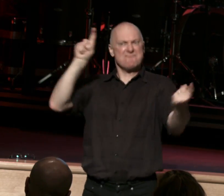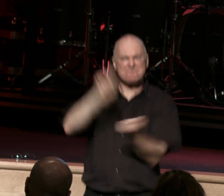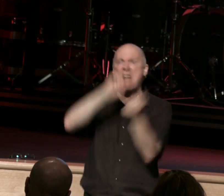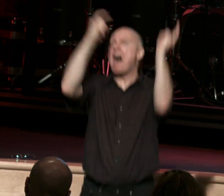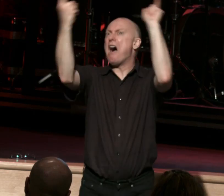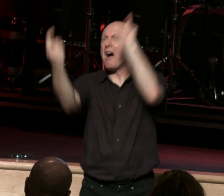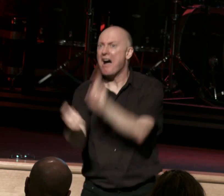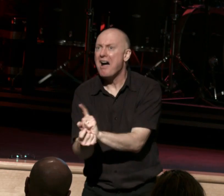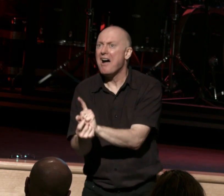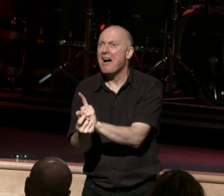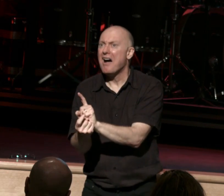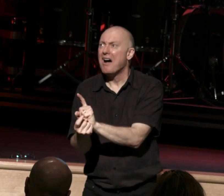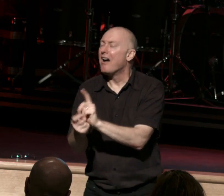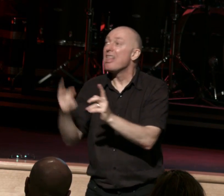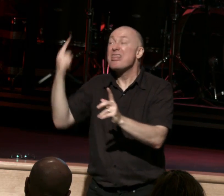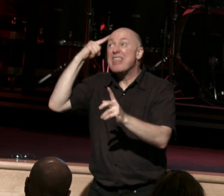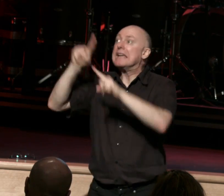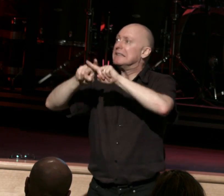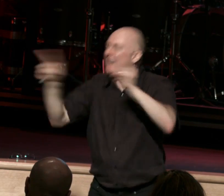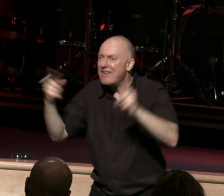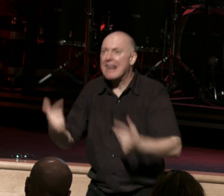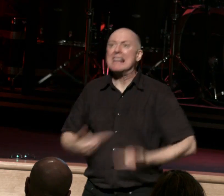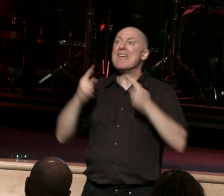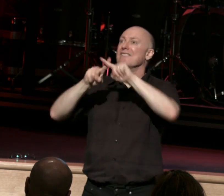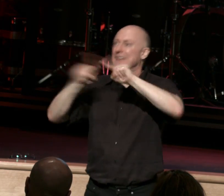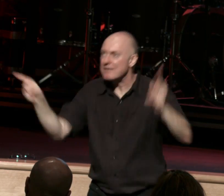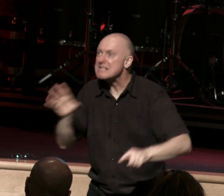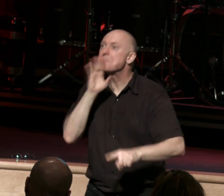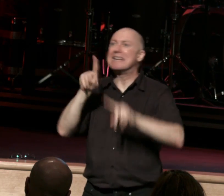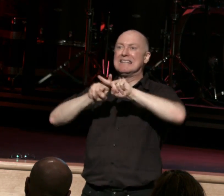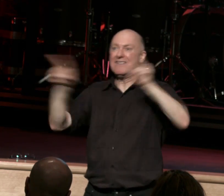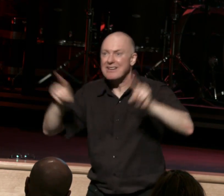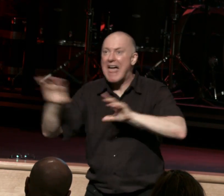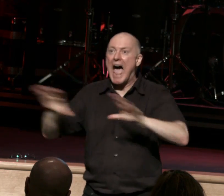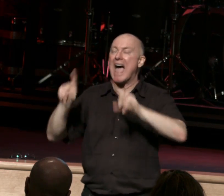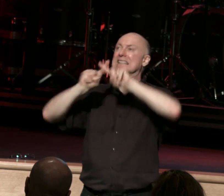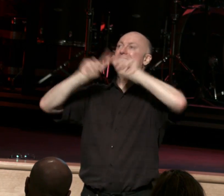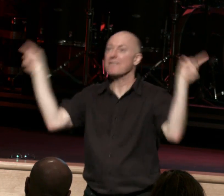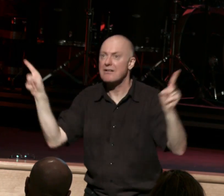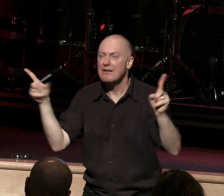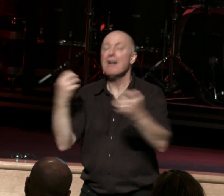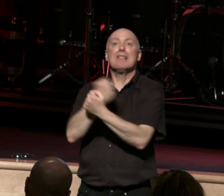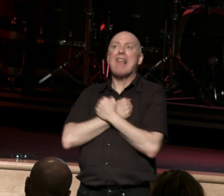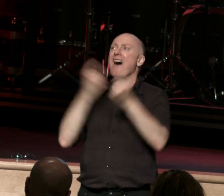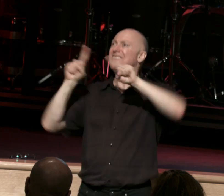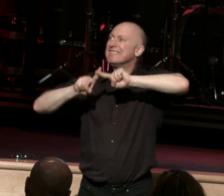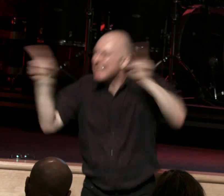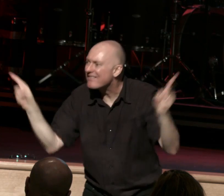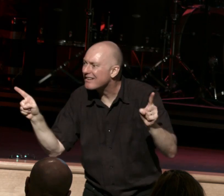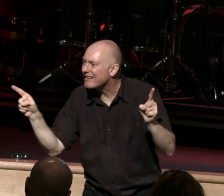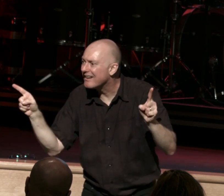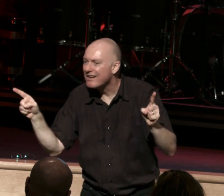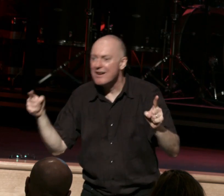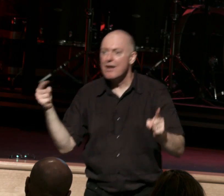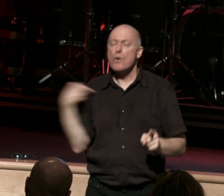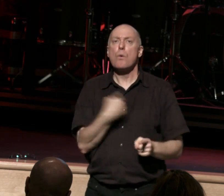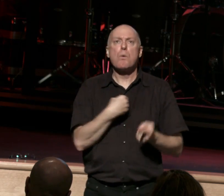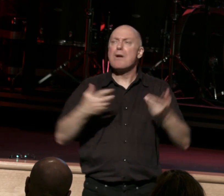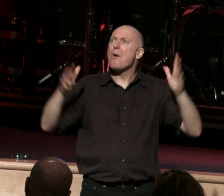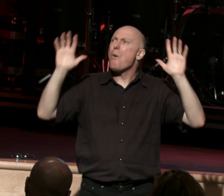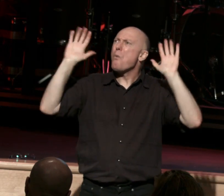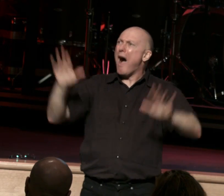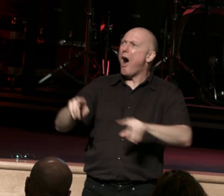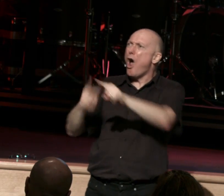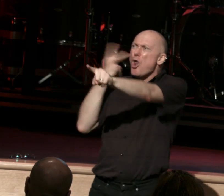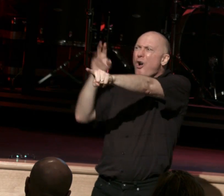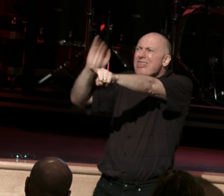completely transformed. They think differently. They live differently. They speak differently. They act differently. They love differently, and we